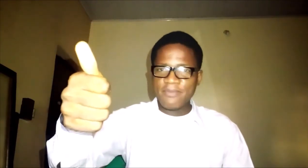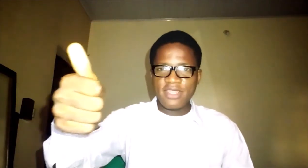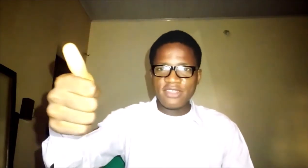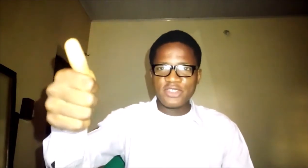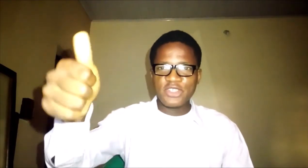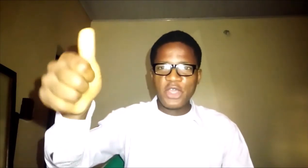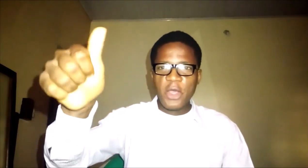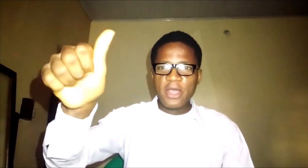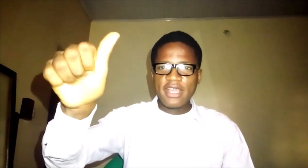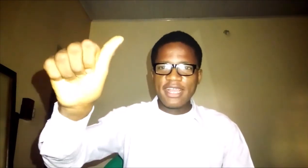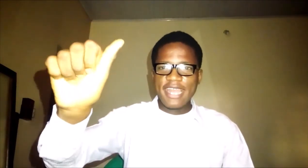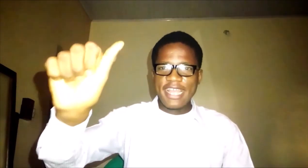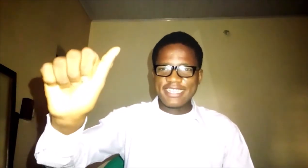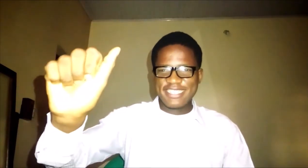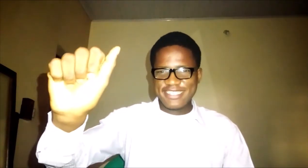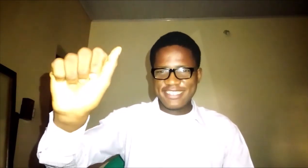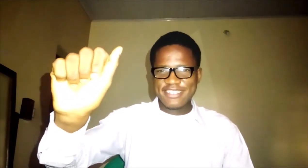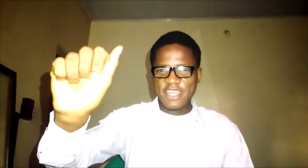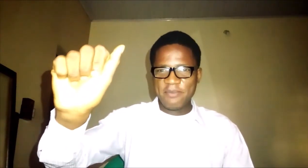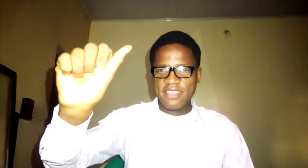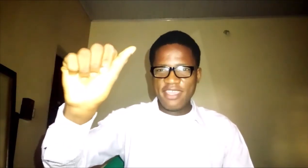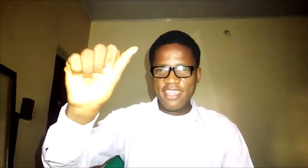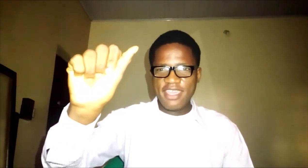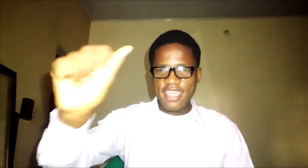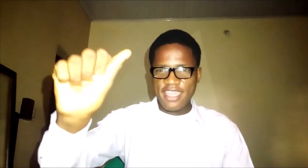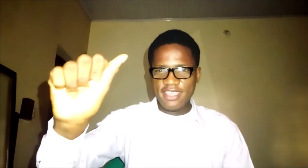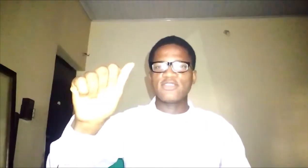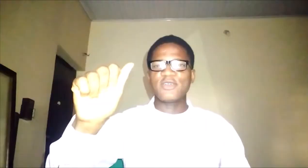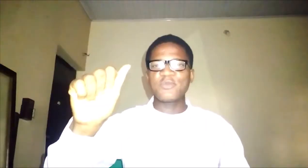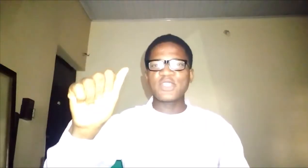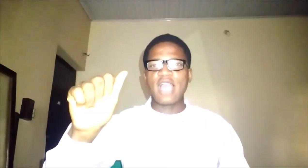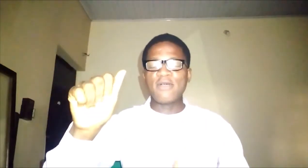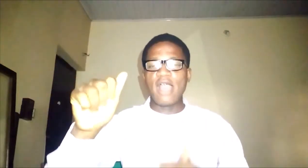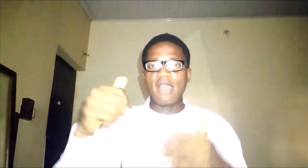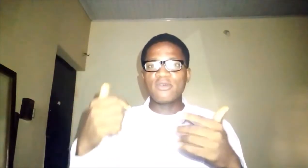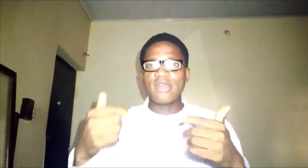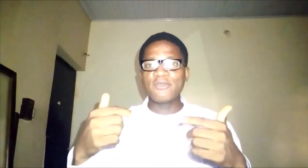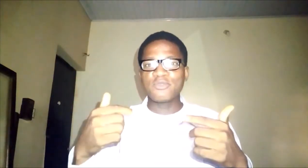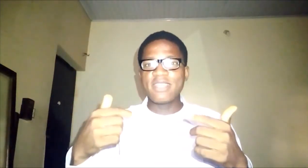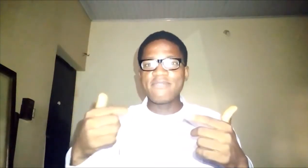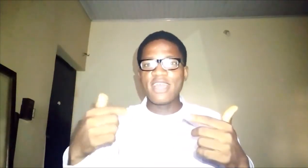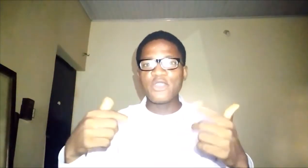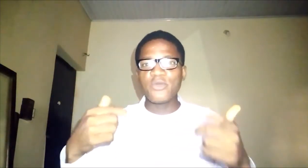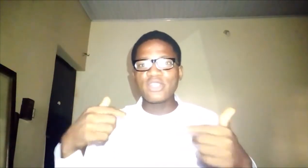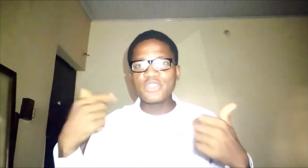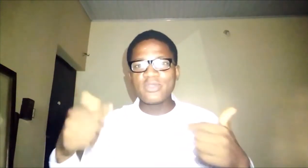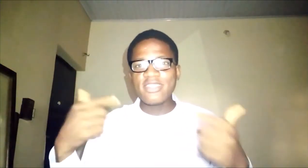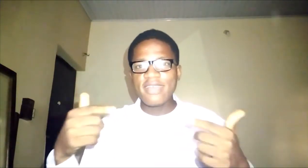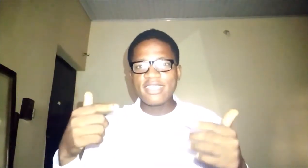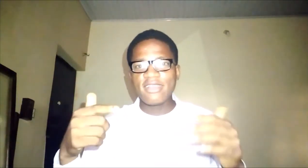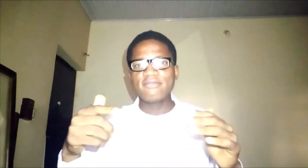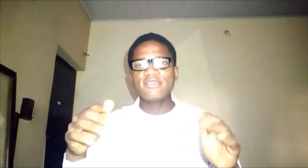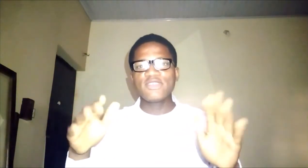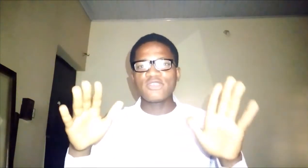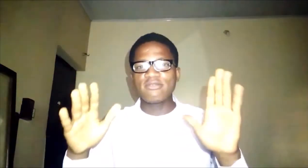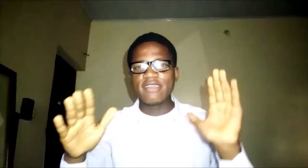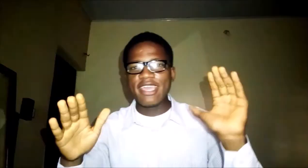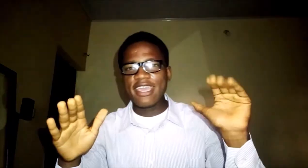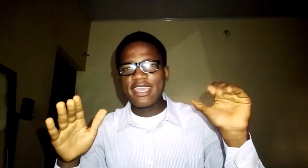thing. So just like this time. A. So I want to make sure, I want to believe that you are doing it right now. So